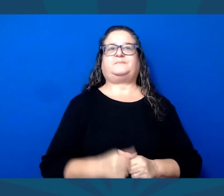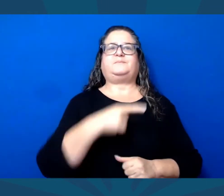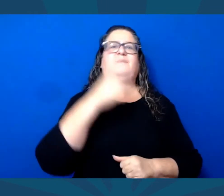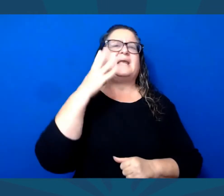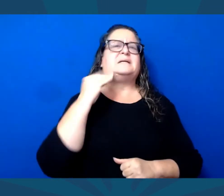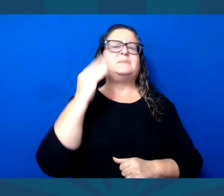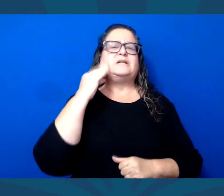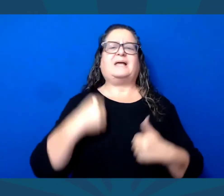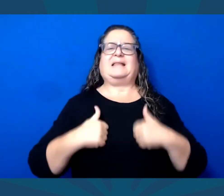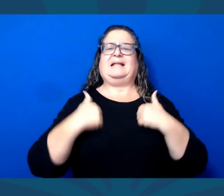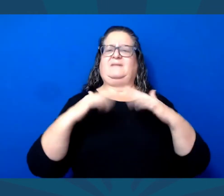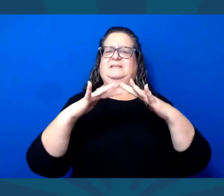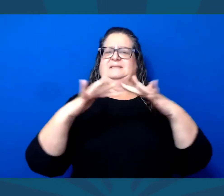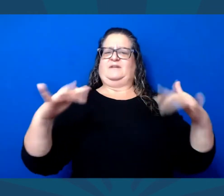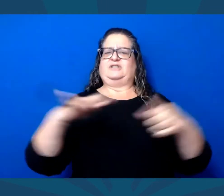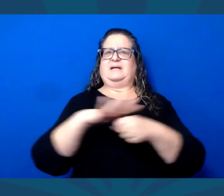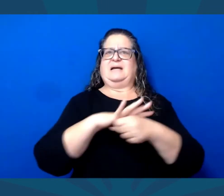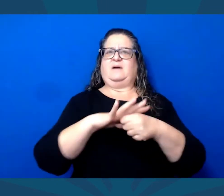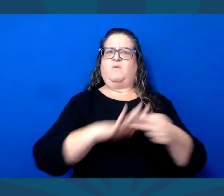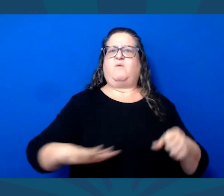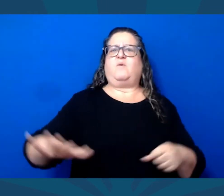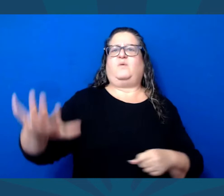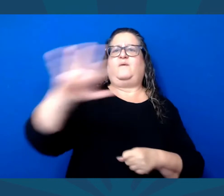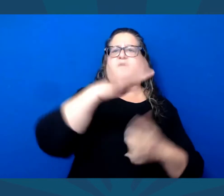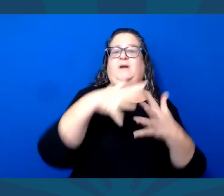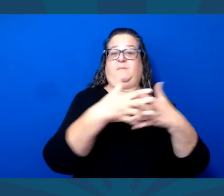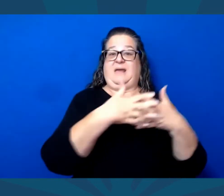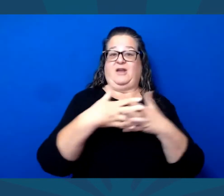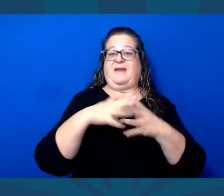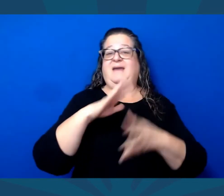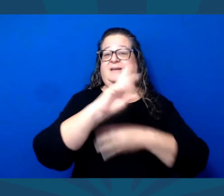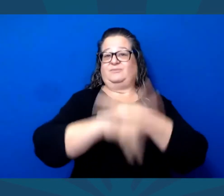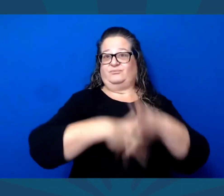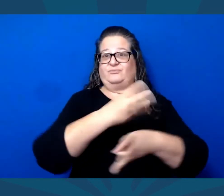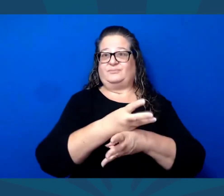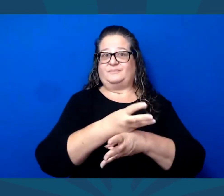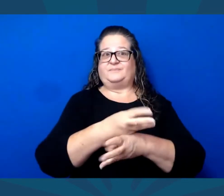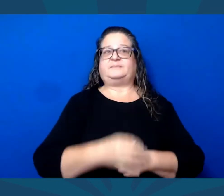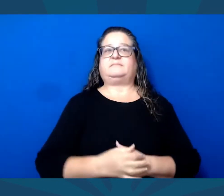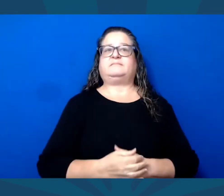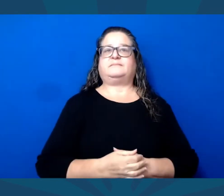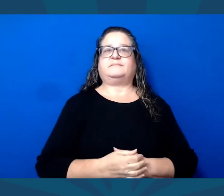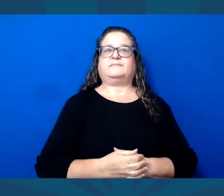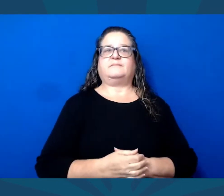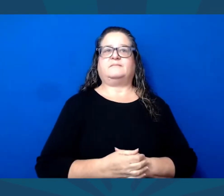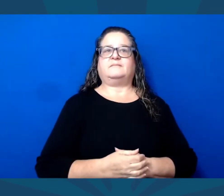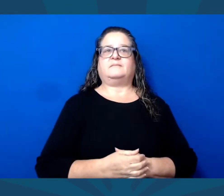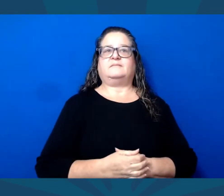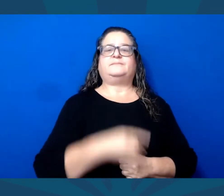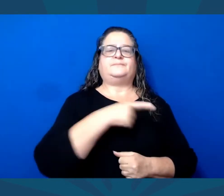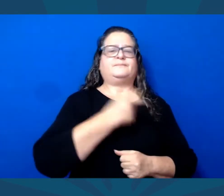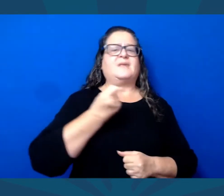and city life. Having lived in diverse areas nationally and internationally,